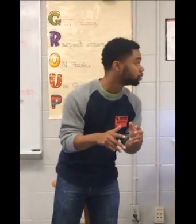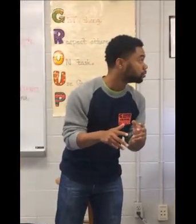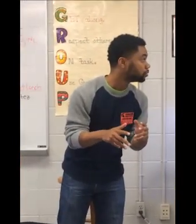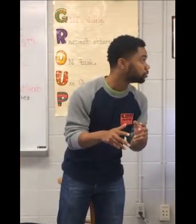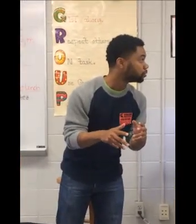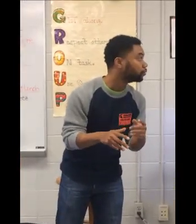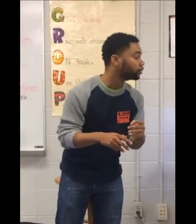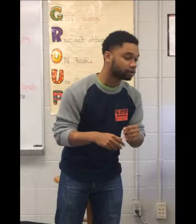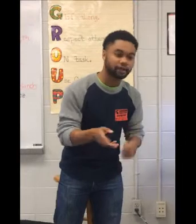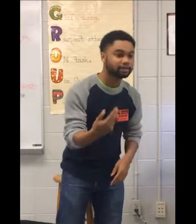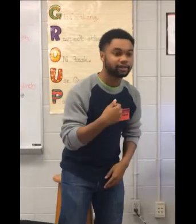Write down the